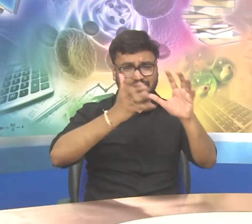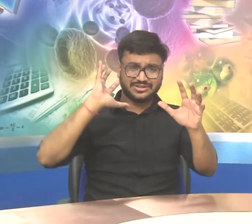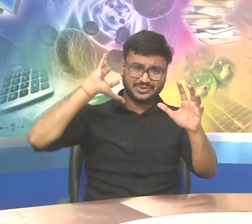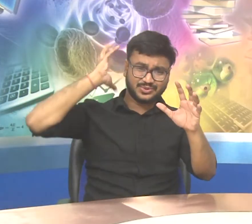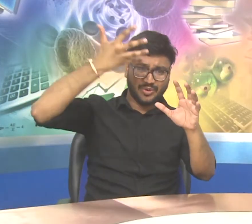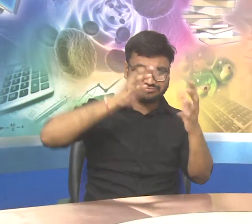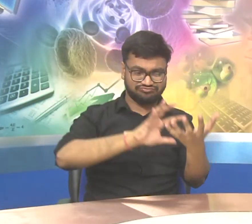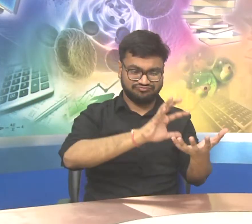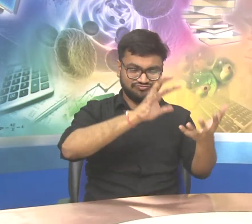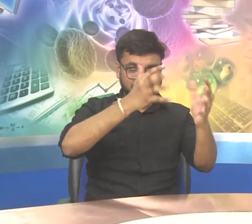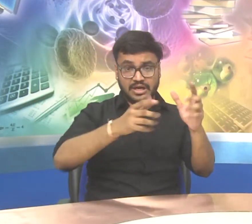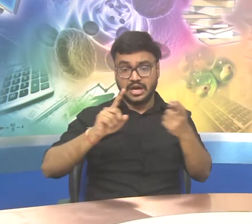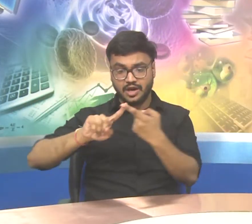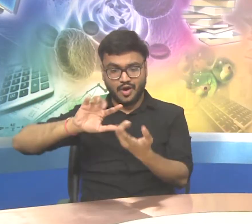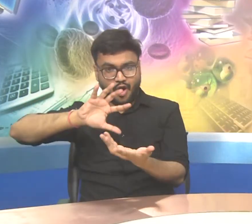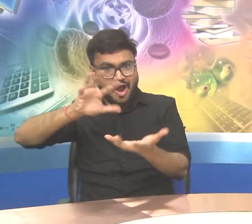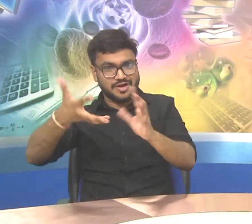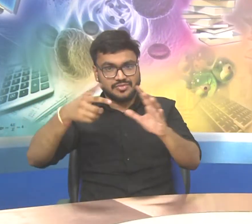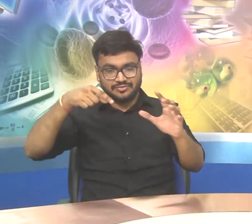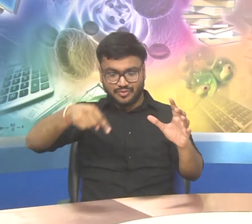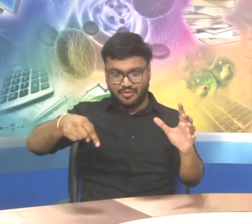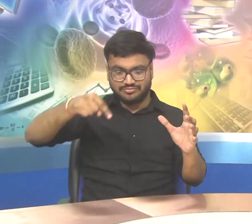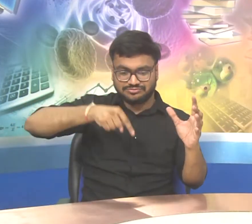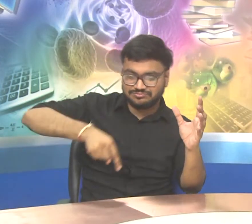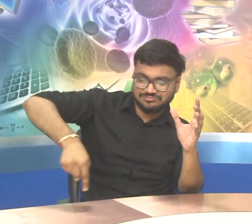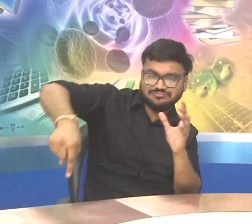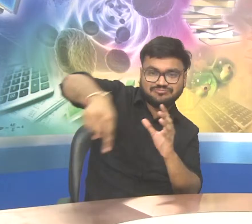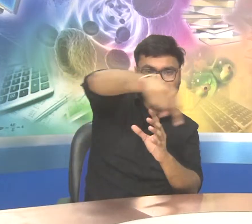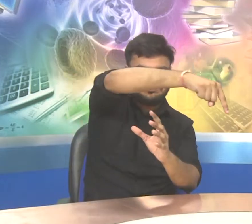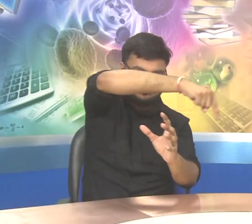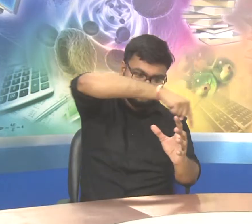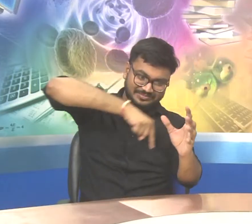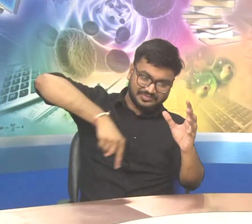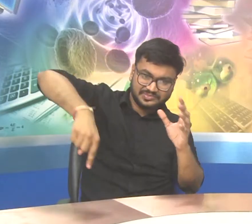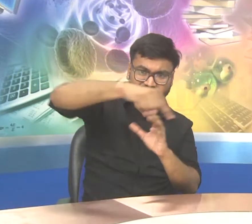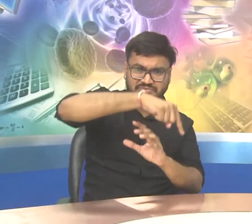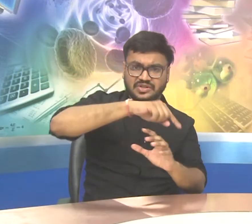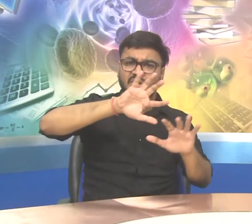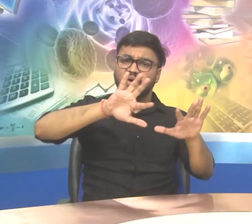Revolving means moving in a circular path around something,